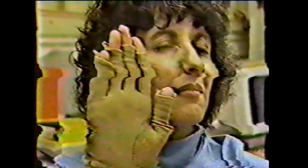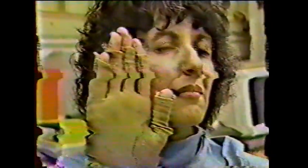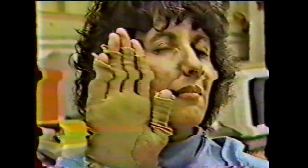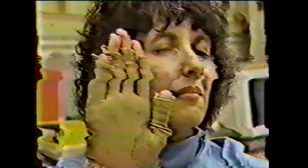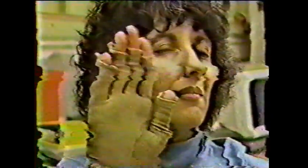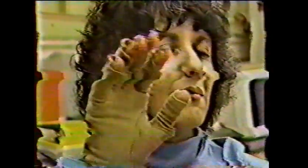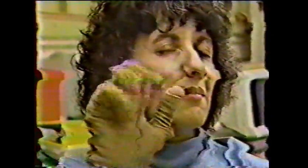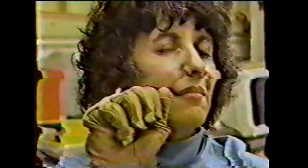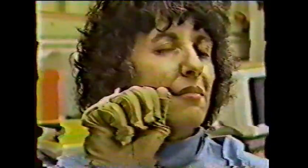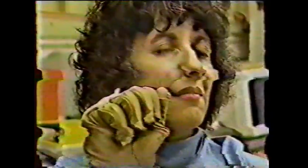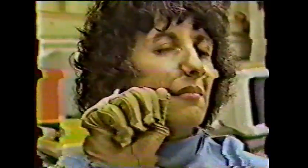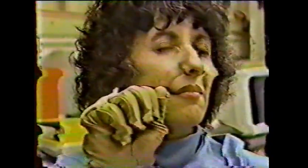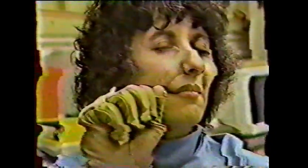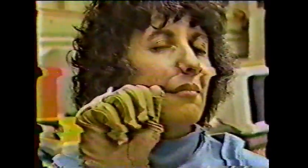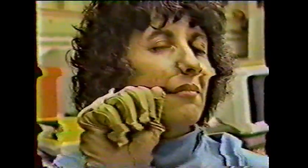I